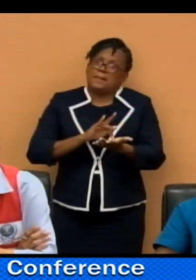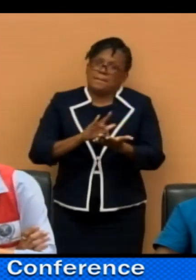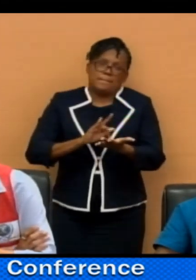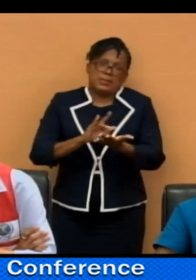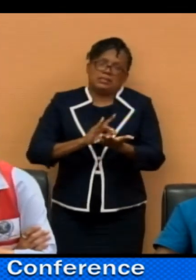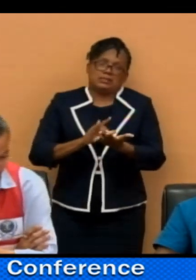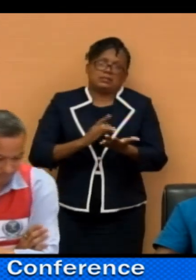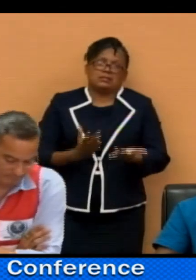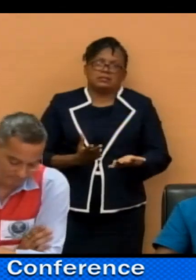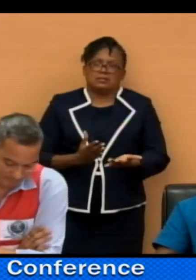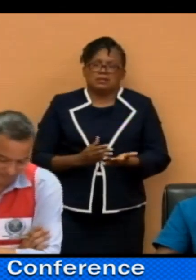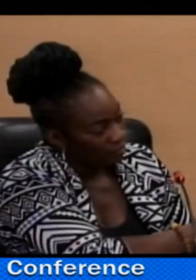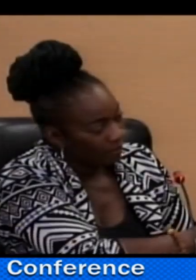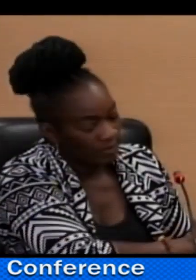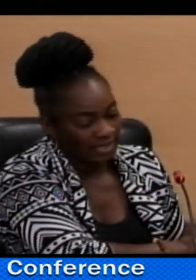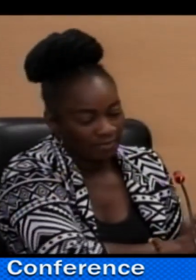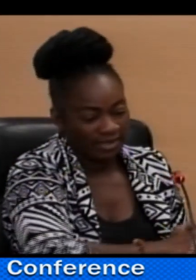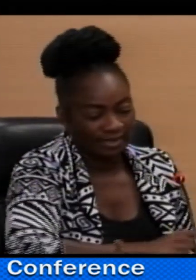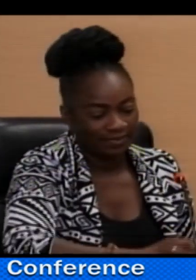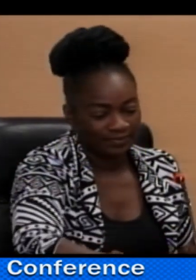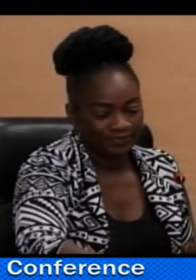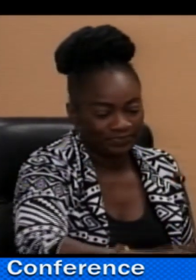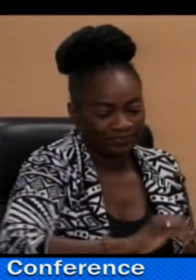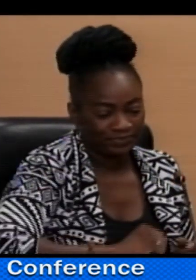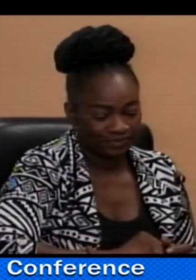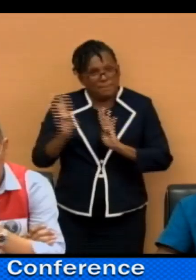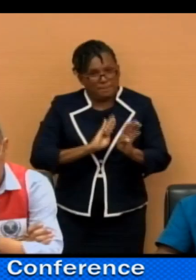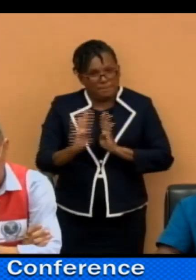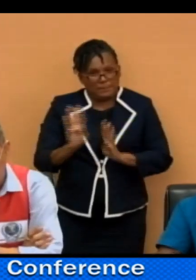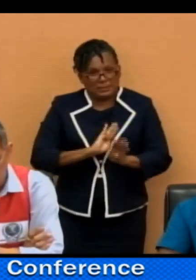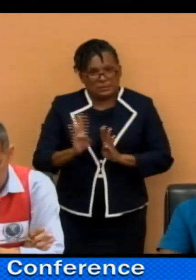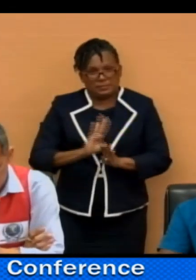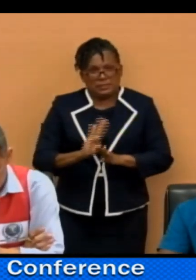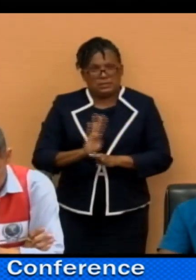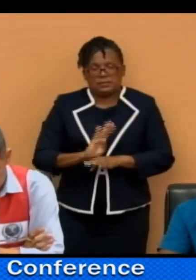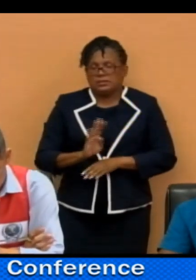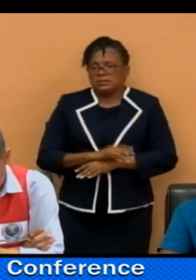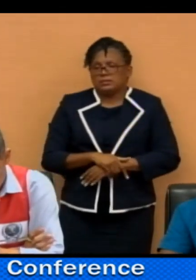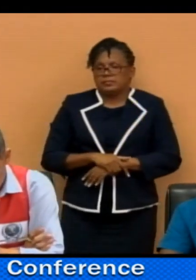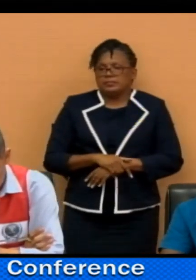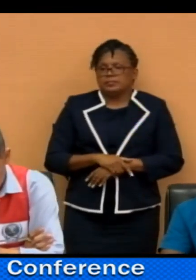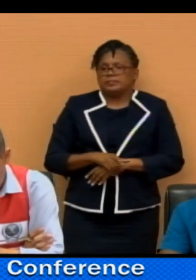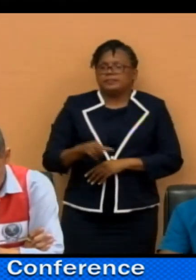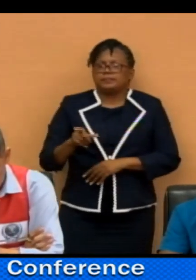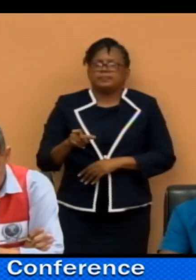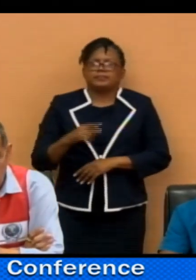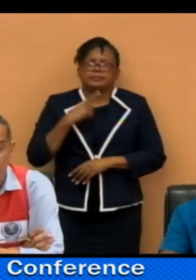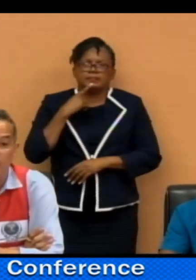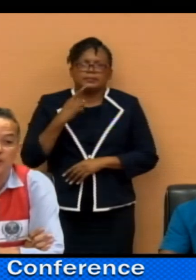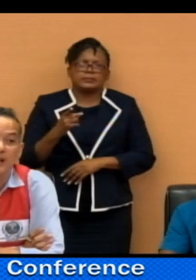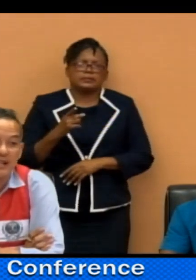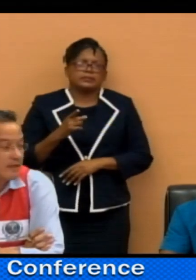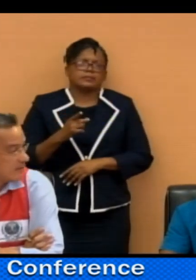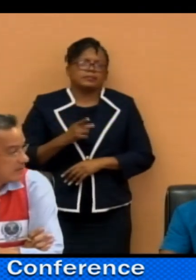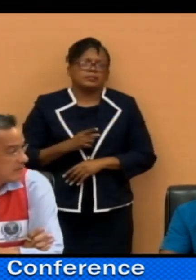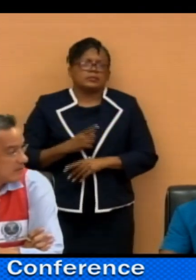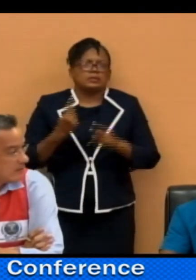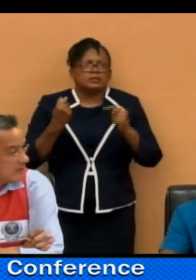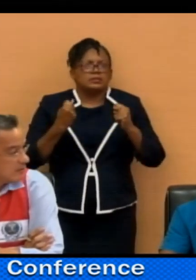are very busy, so you have a minute for wrap-up statements. Just to say that what we have tried to